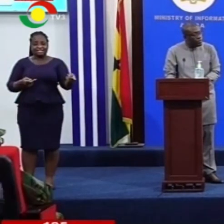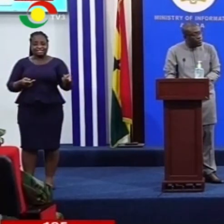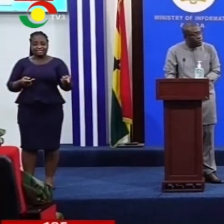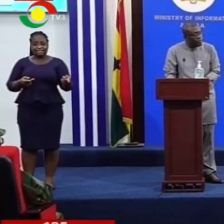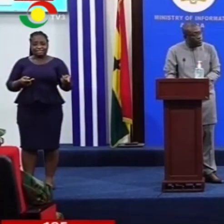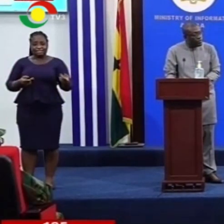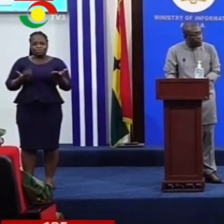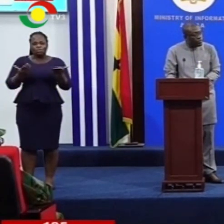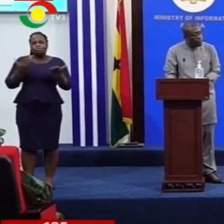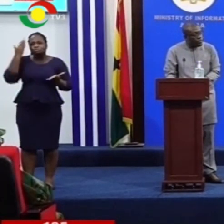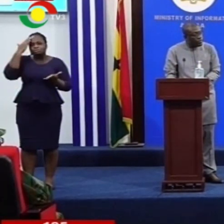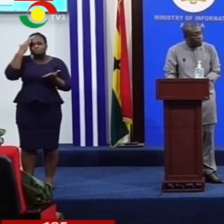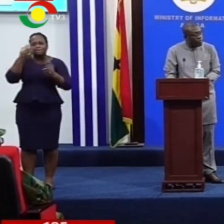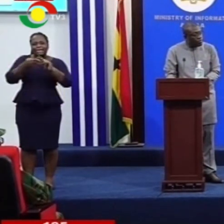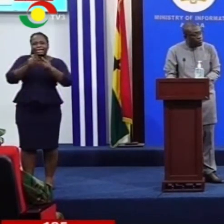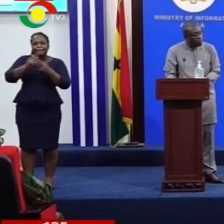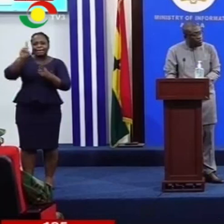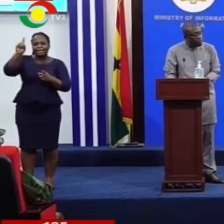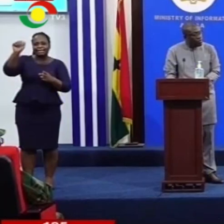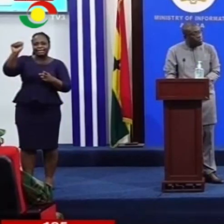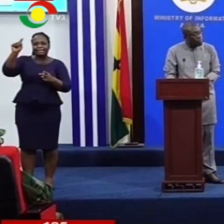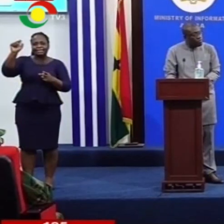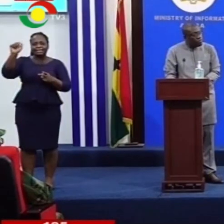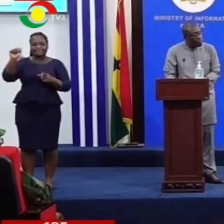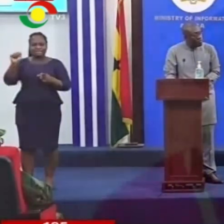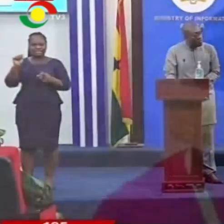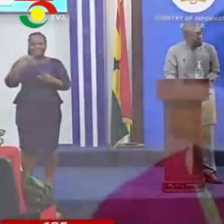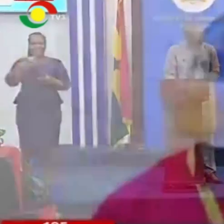Data no SMs, my data of disability was